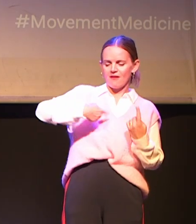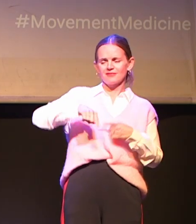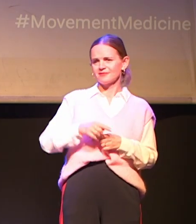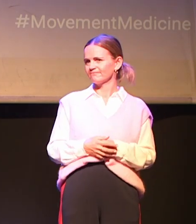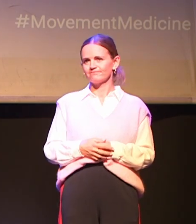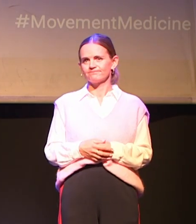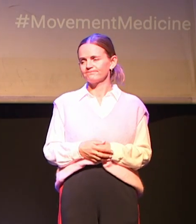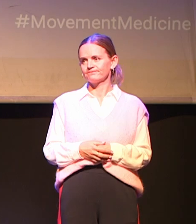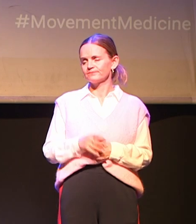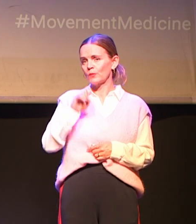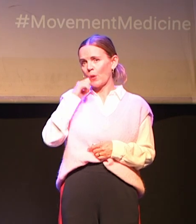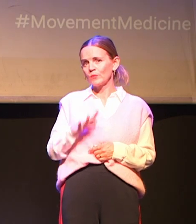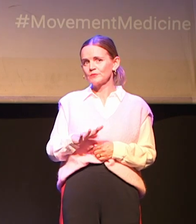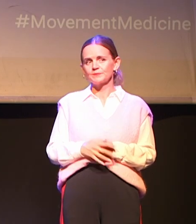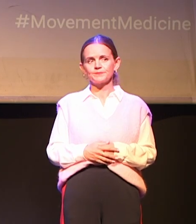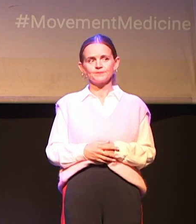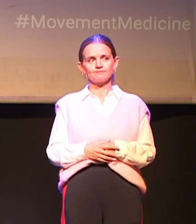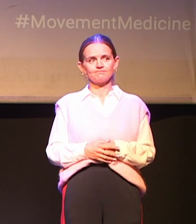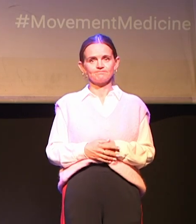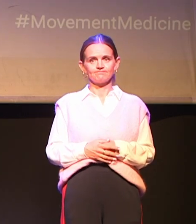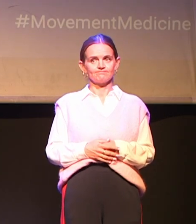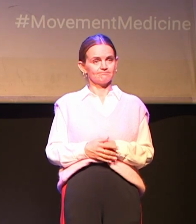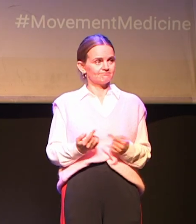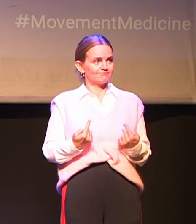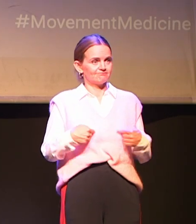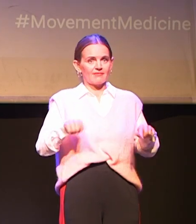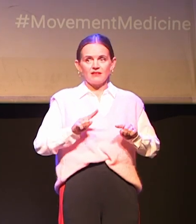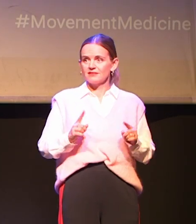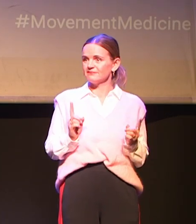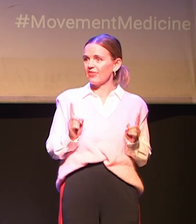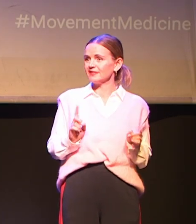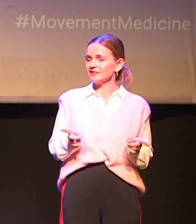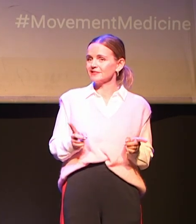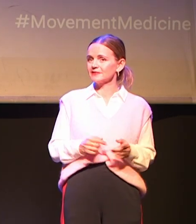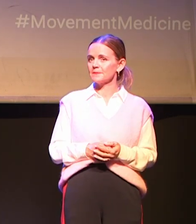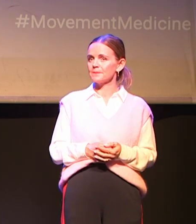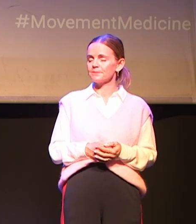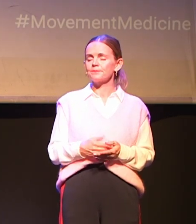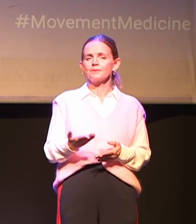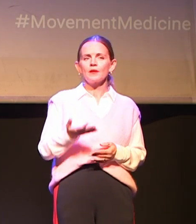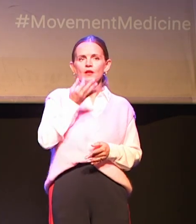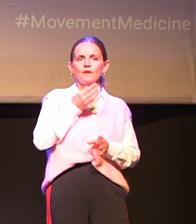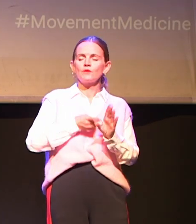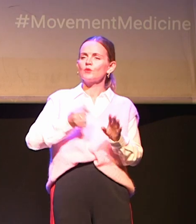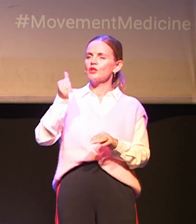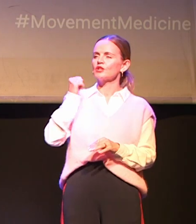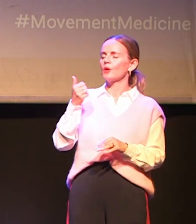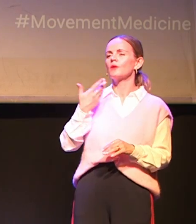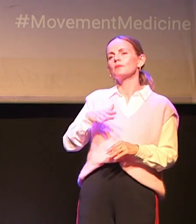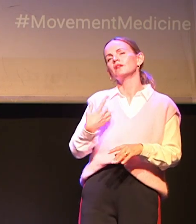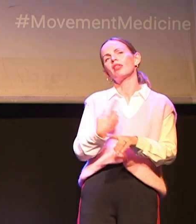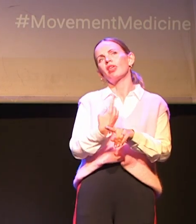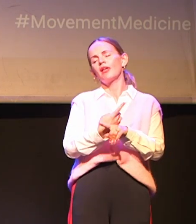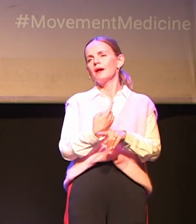I just need, like, it's us. It really is us. A few years ago, I was pontificating about something, and my